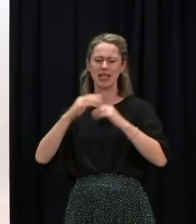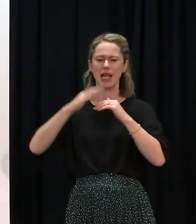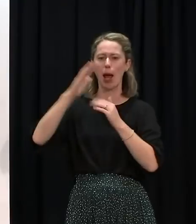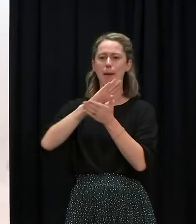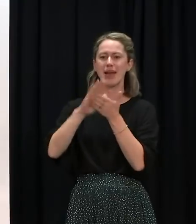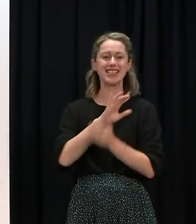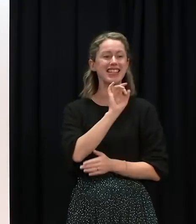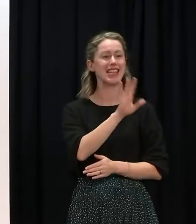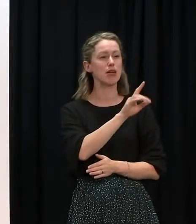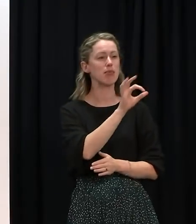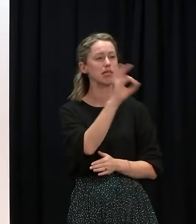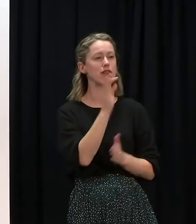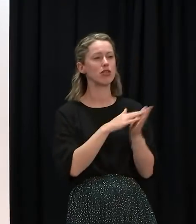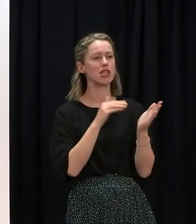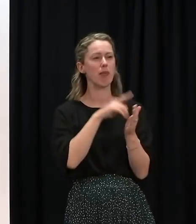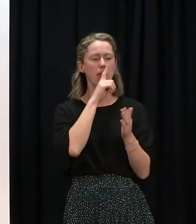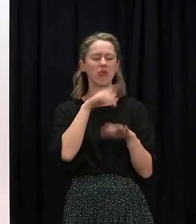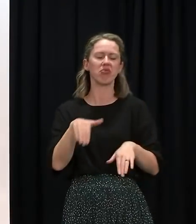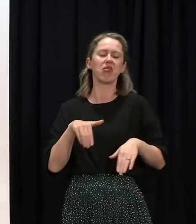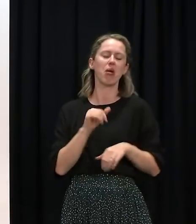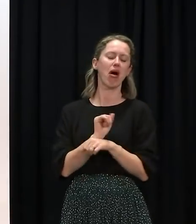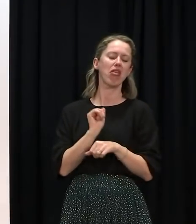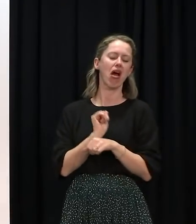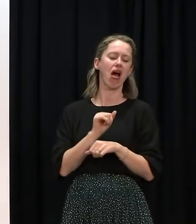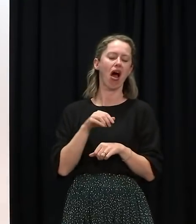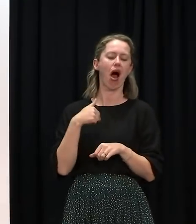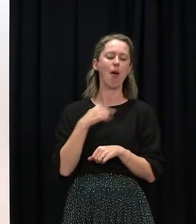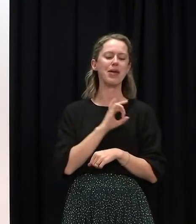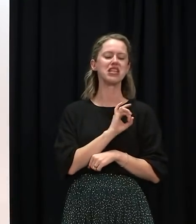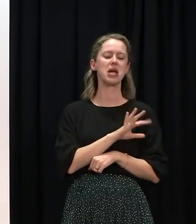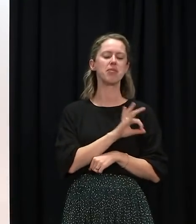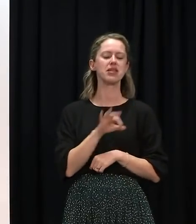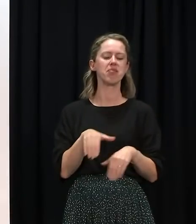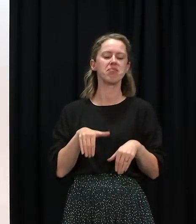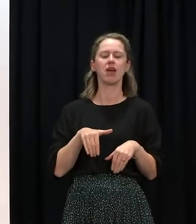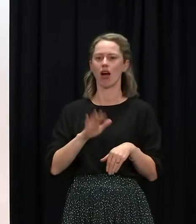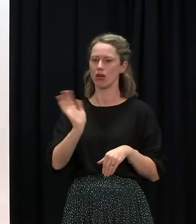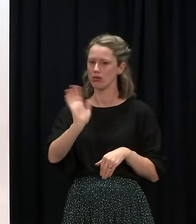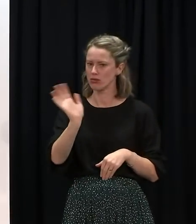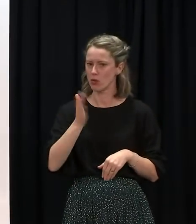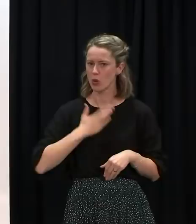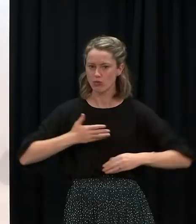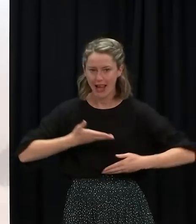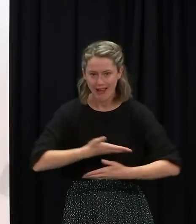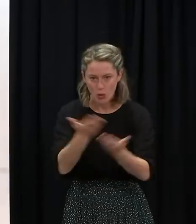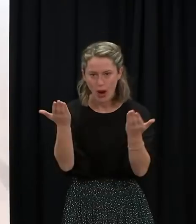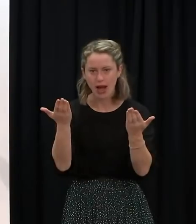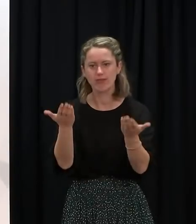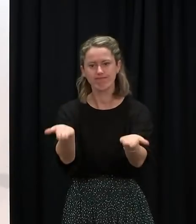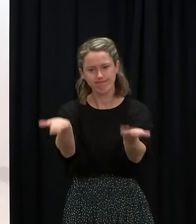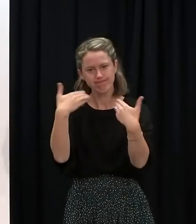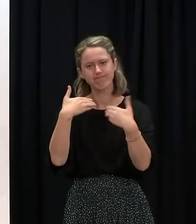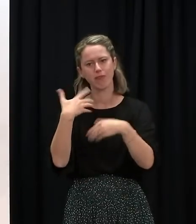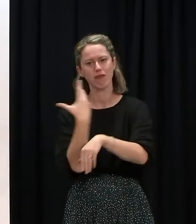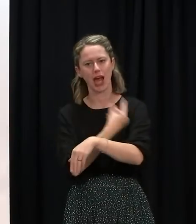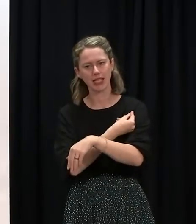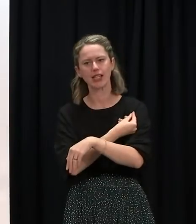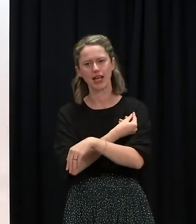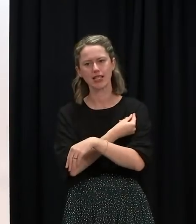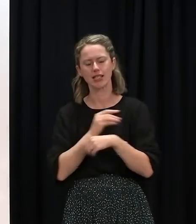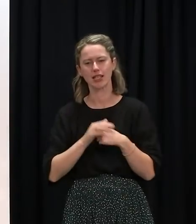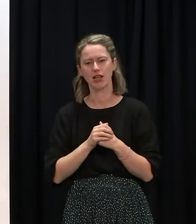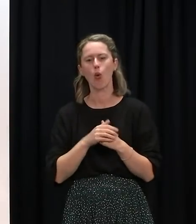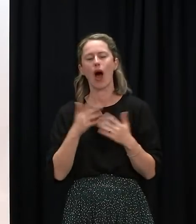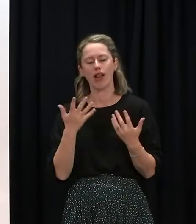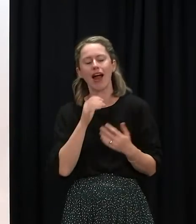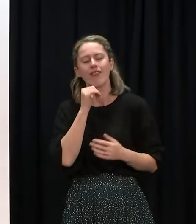invitation to 10% of New Zealanders to say, I'll just sit back and be part of that 10%. We need everybody in New Zealand coming forward and being vaccinated, unless